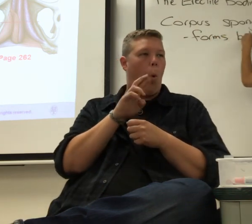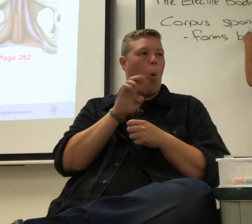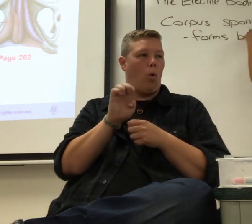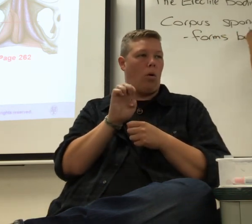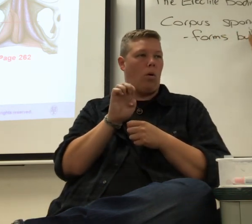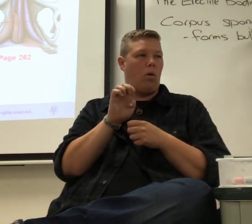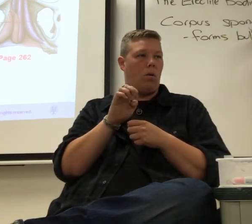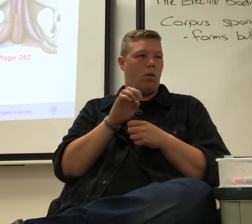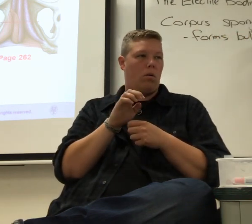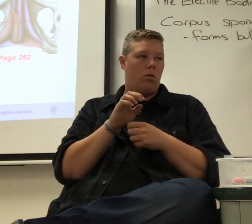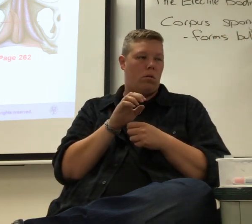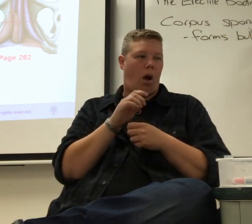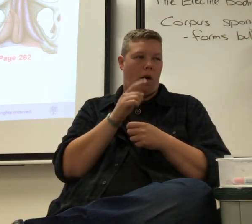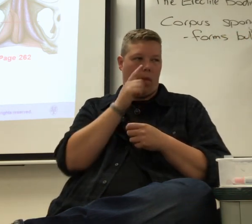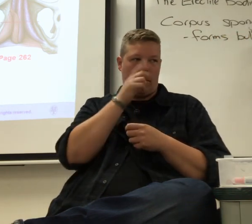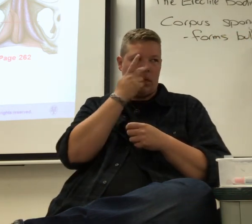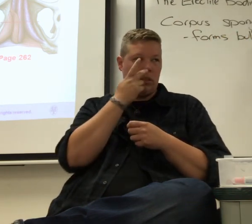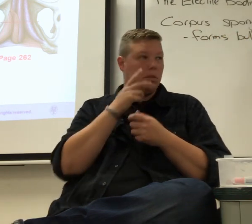Forms bulb